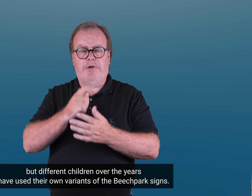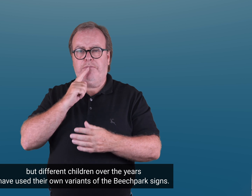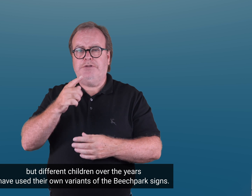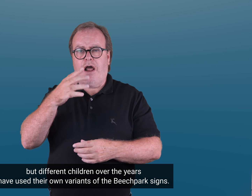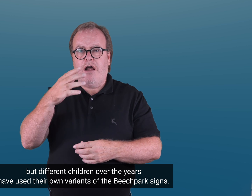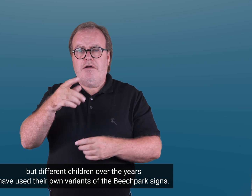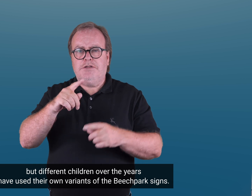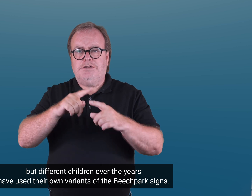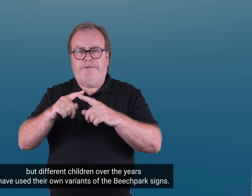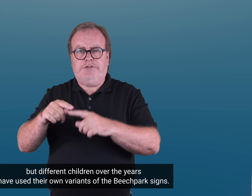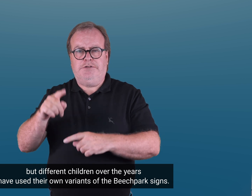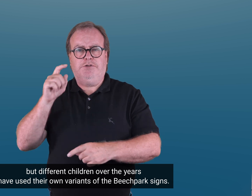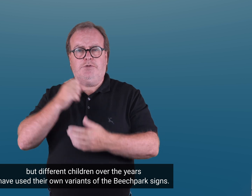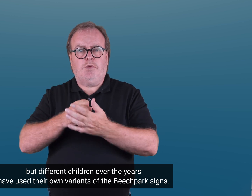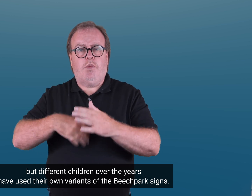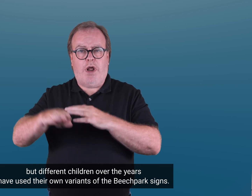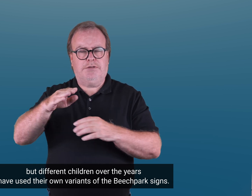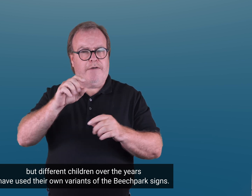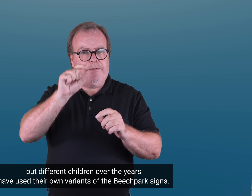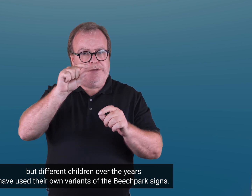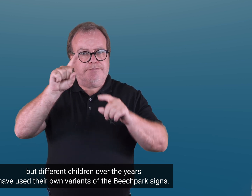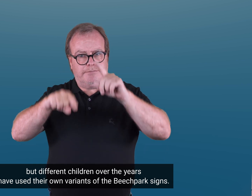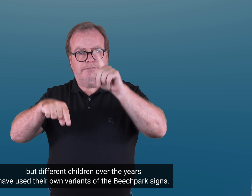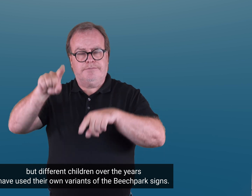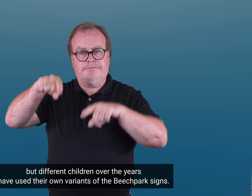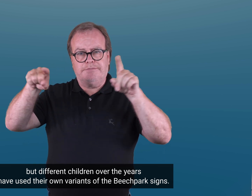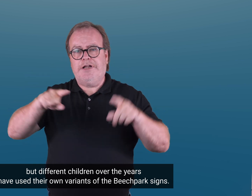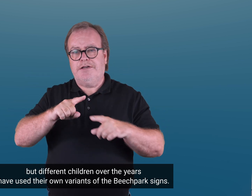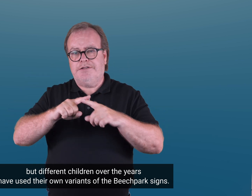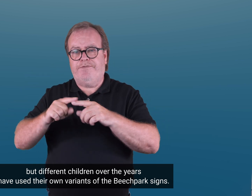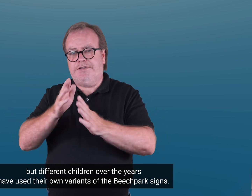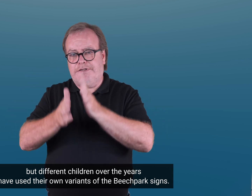but different children over the years have used their own variants of the Beechpark signs.